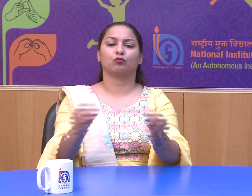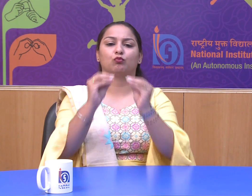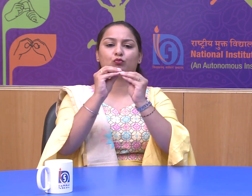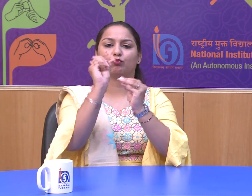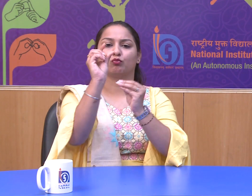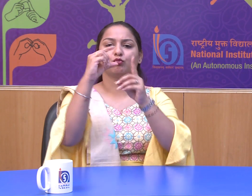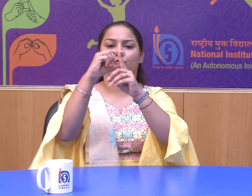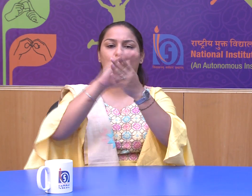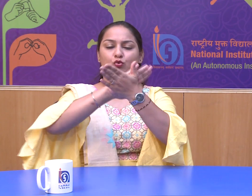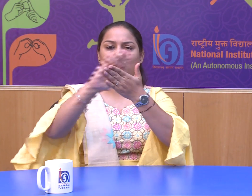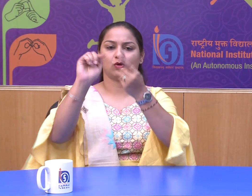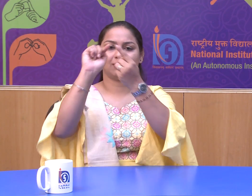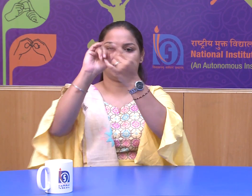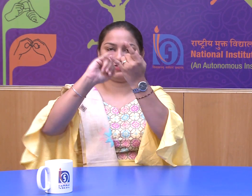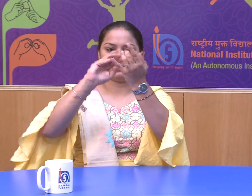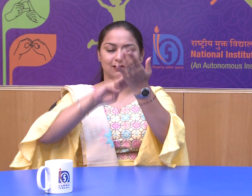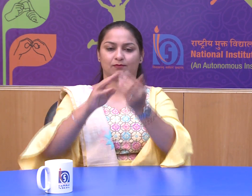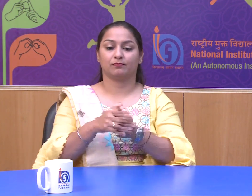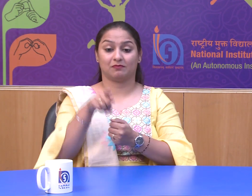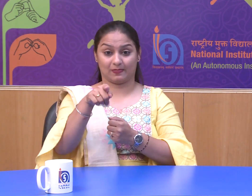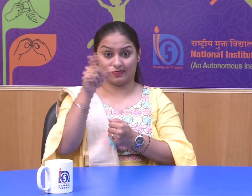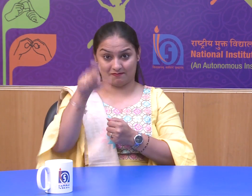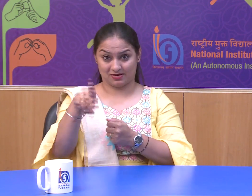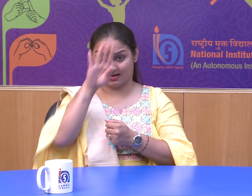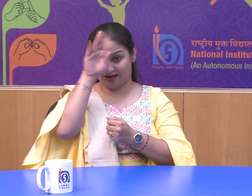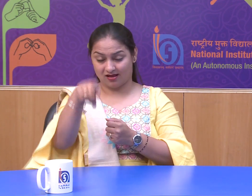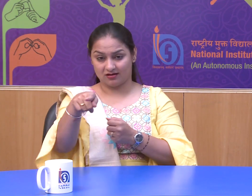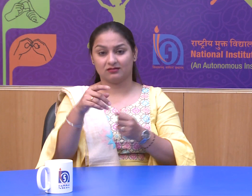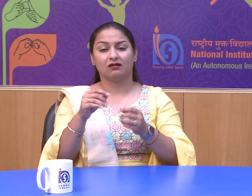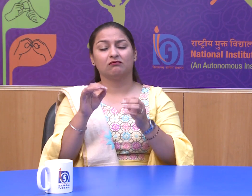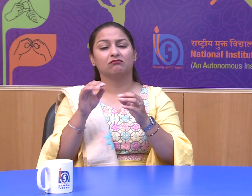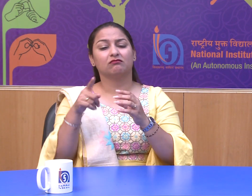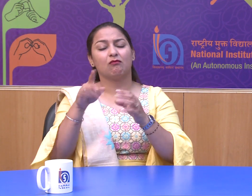Harsha's literary activities had some important plays.